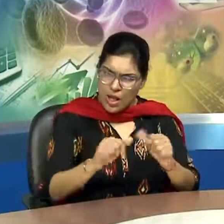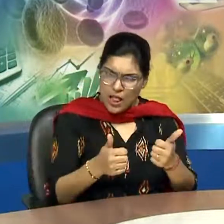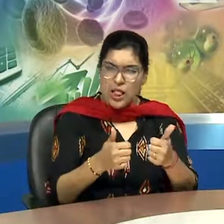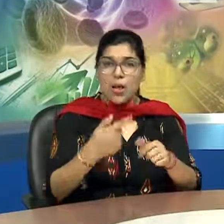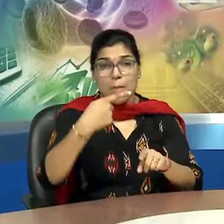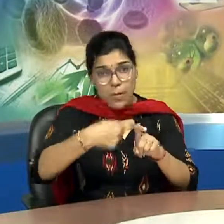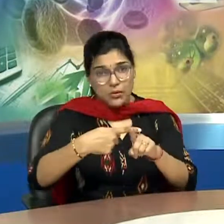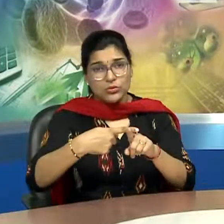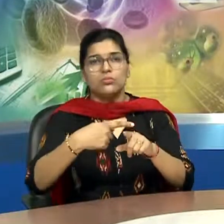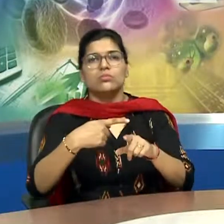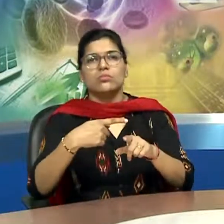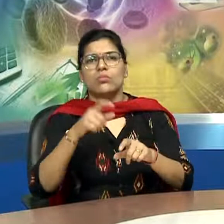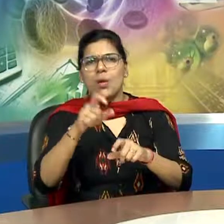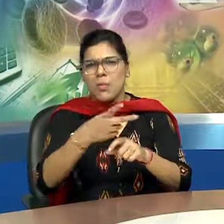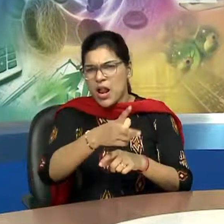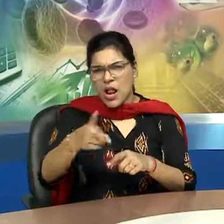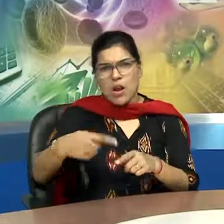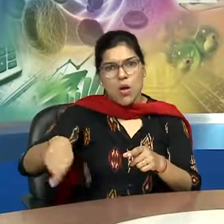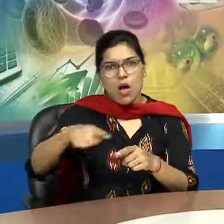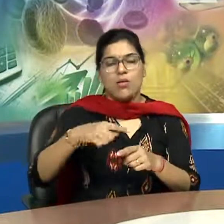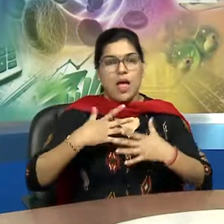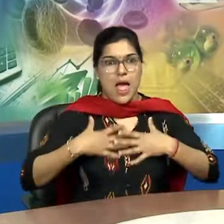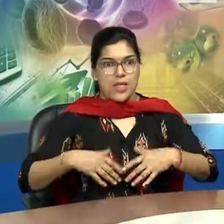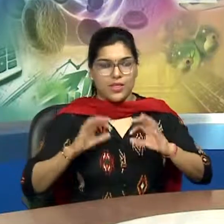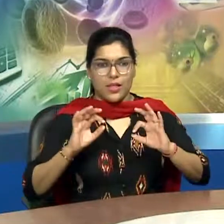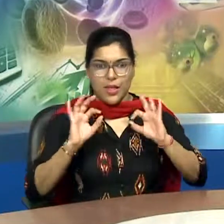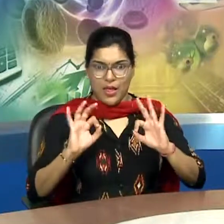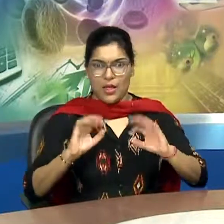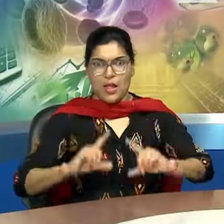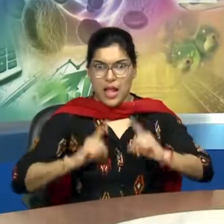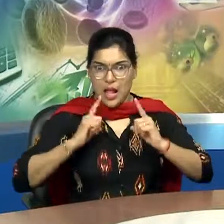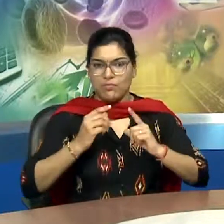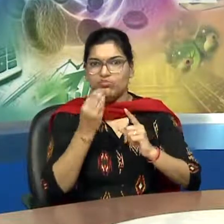that the person should lead a healthy life.